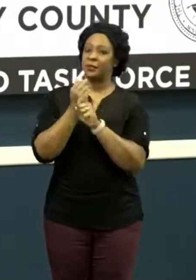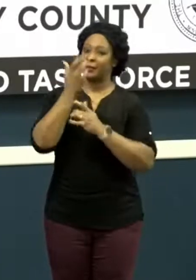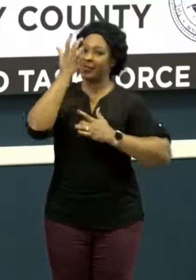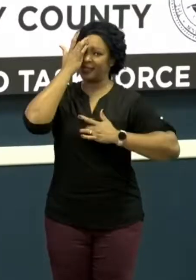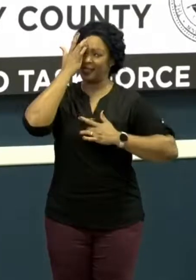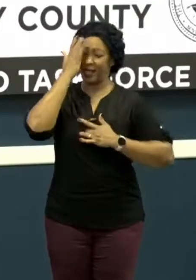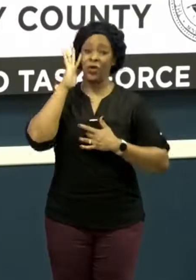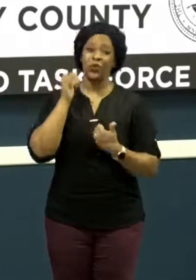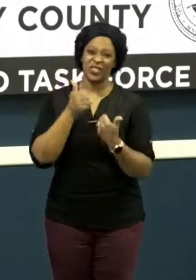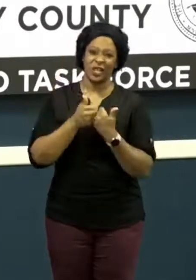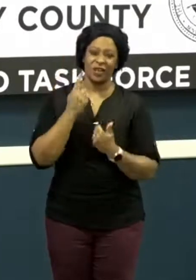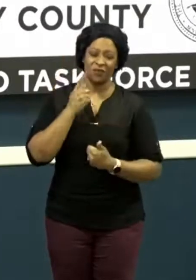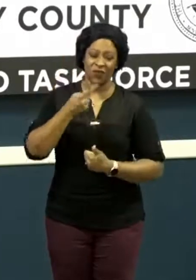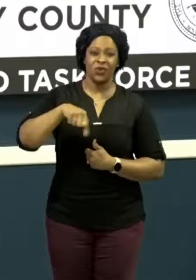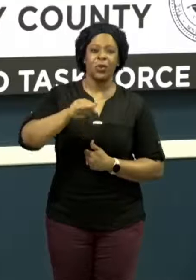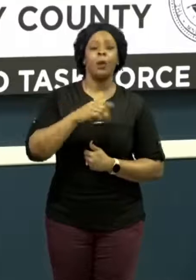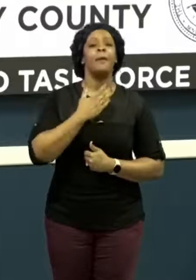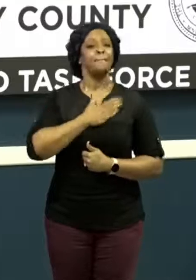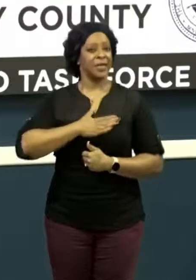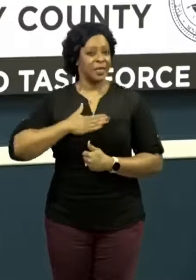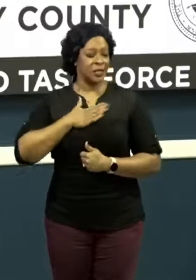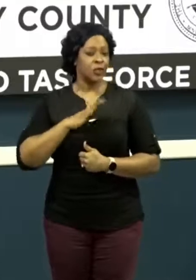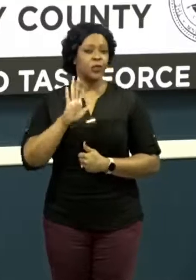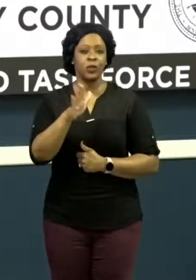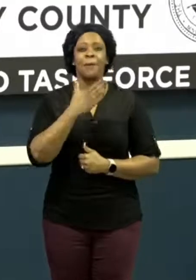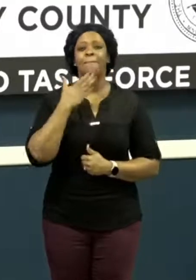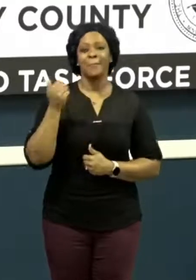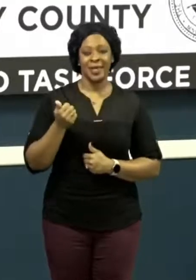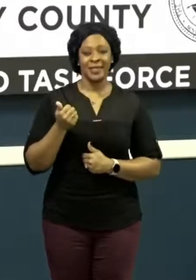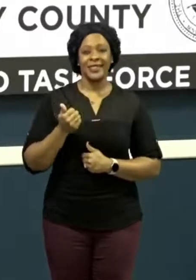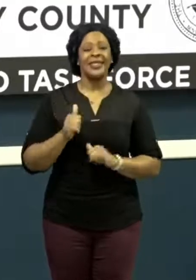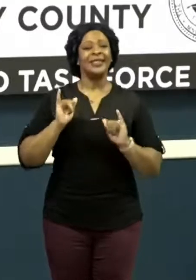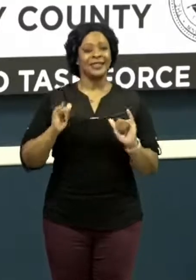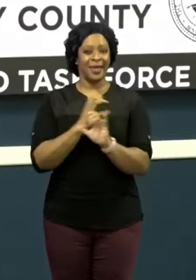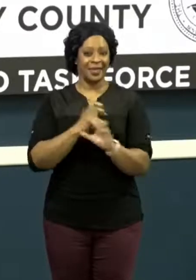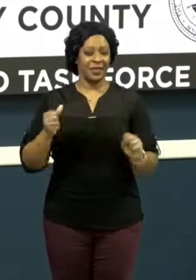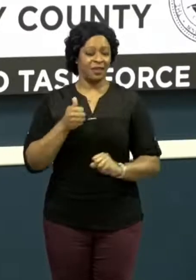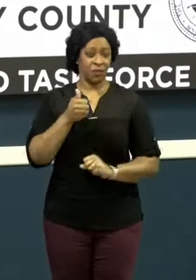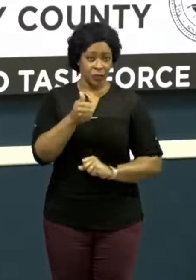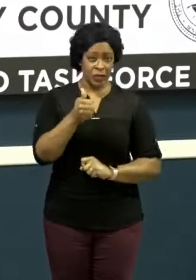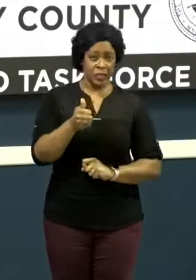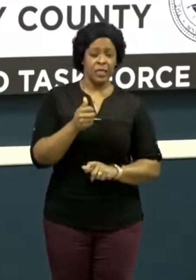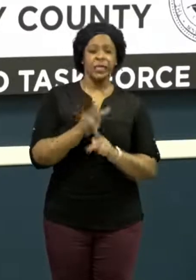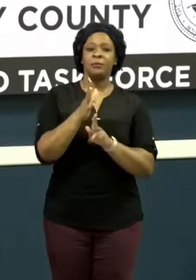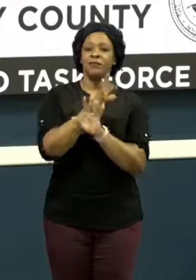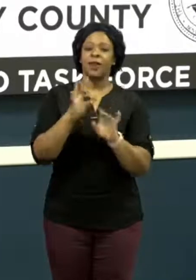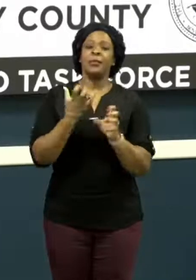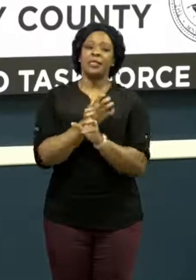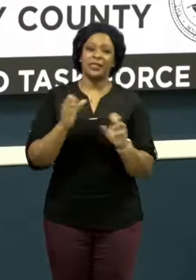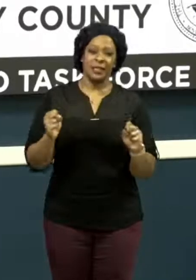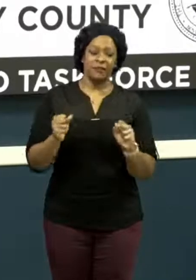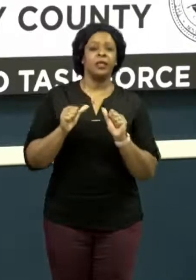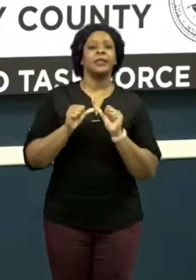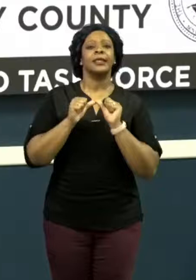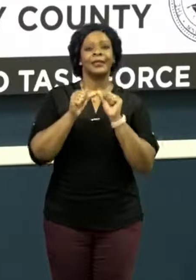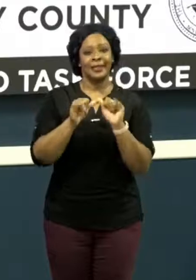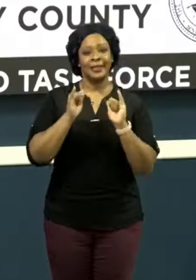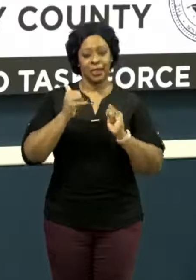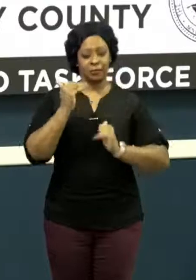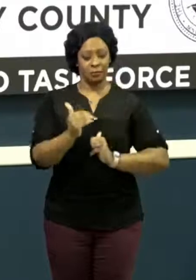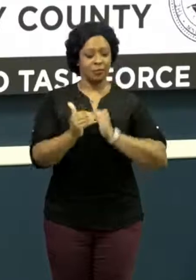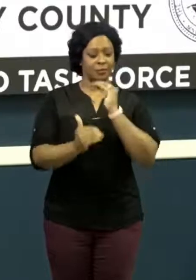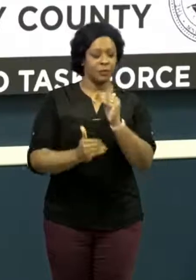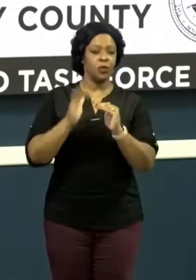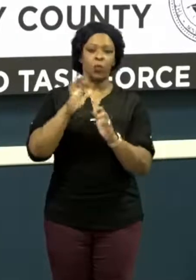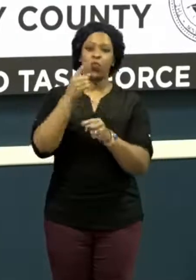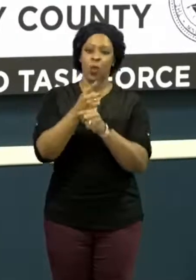that is for everybody. So please do what you can to stay safe yourself and keep your family safe, and continue staying the course by